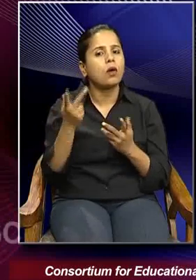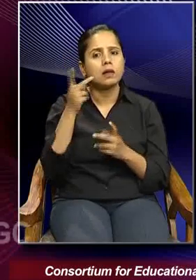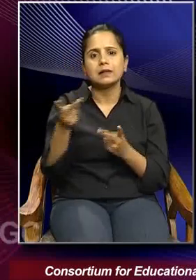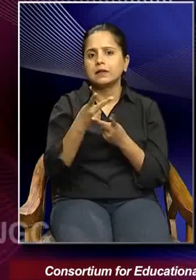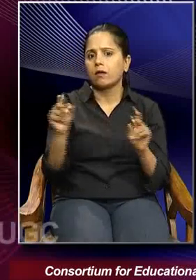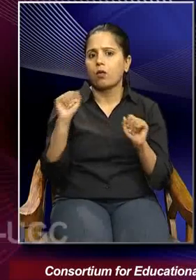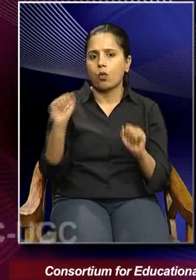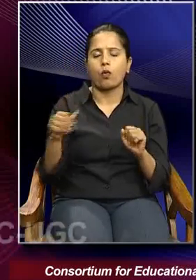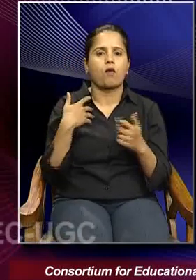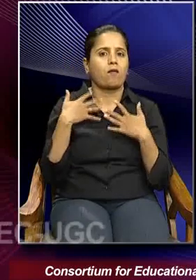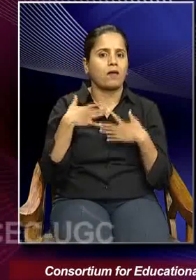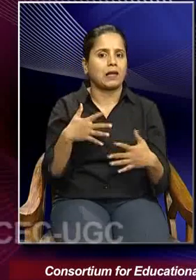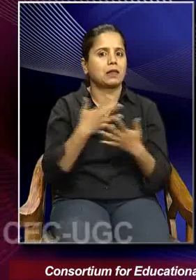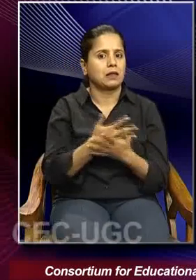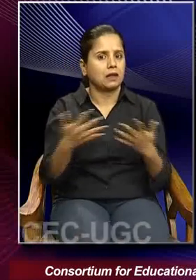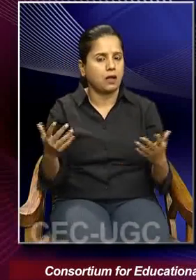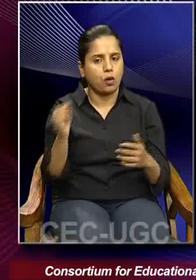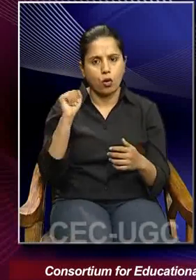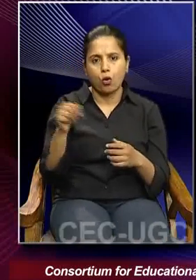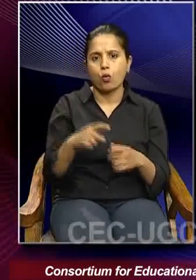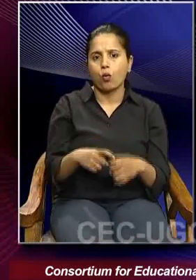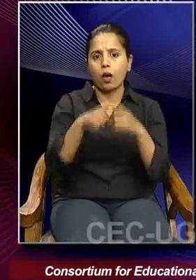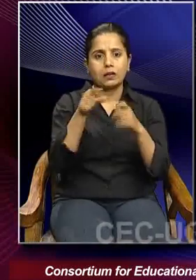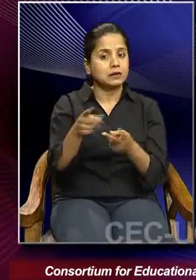the physical objects and their qualities.